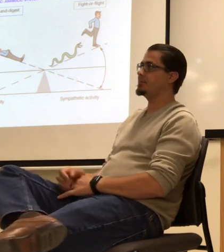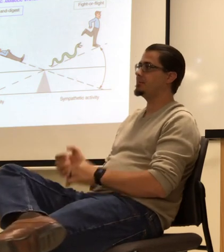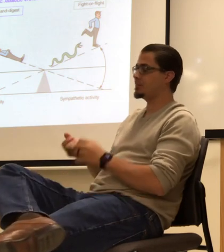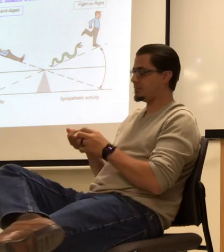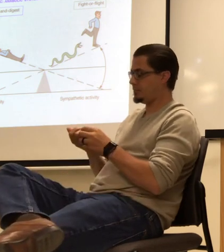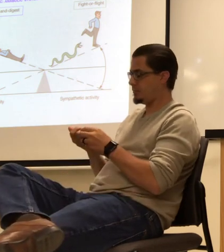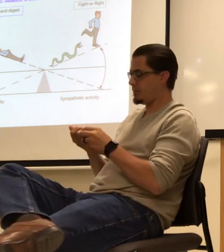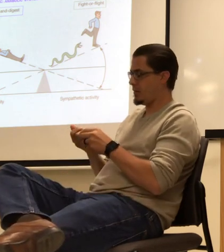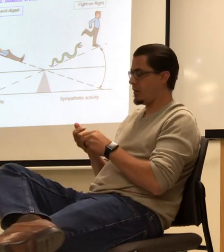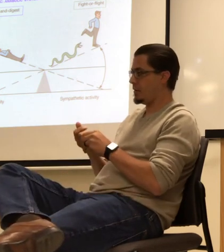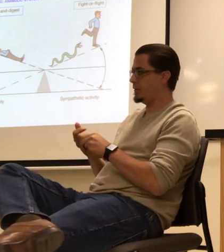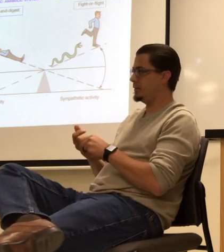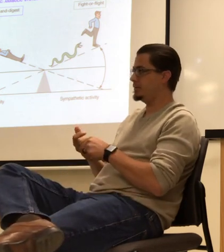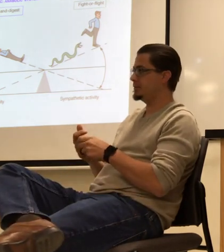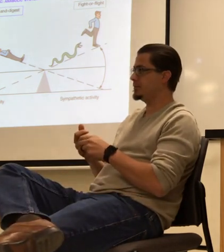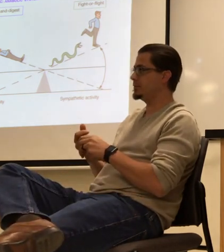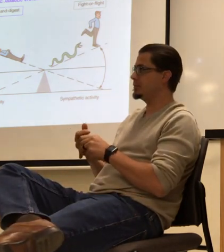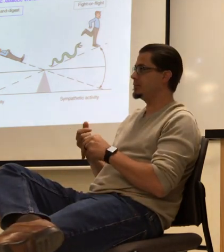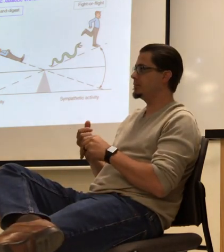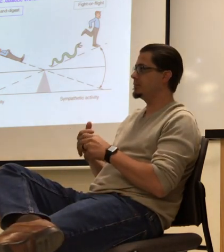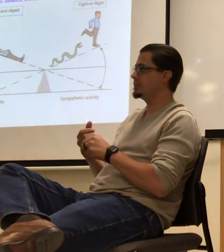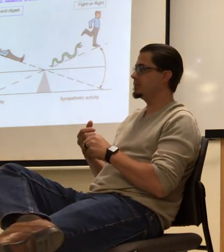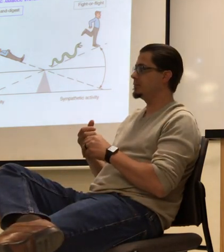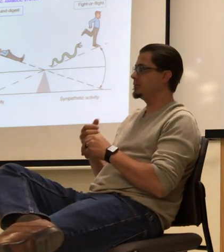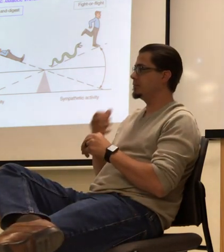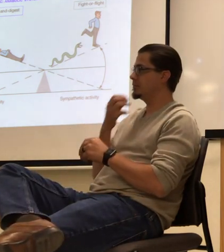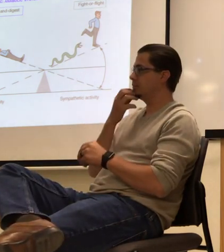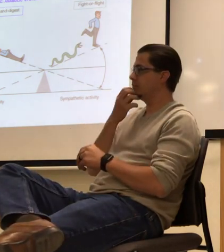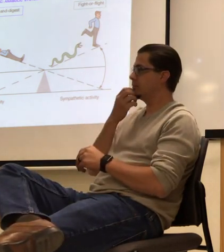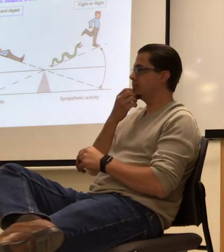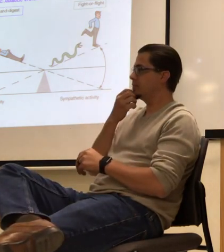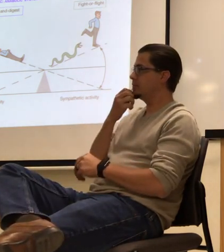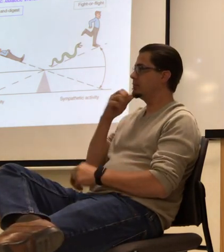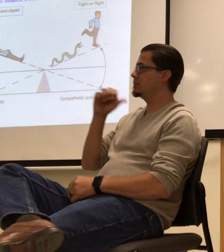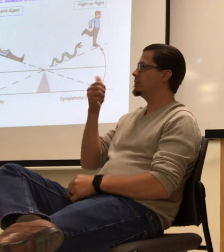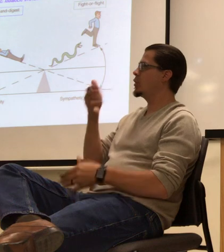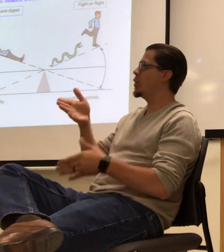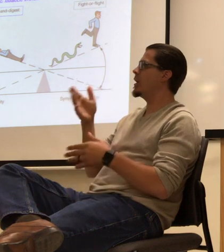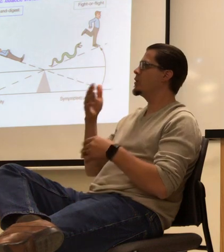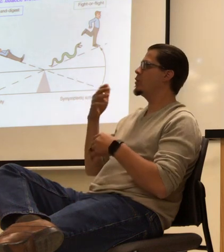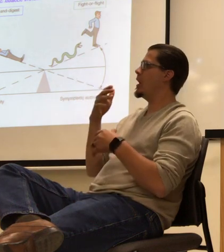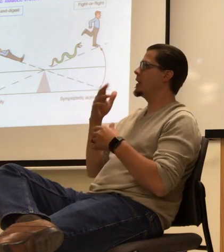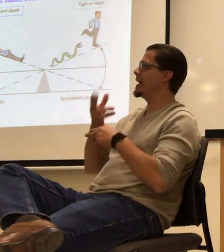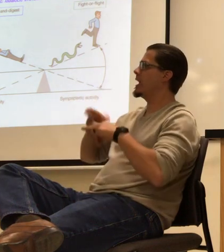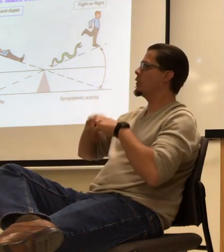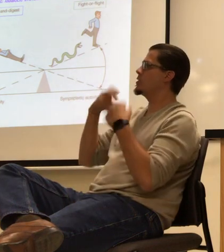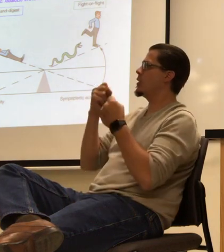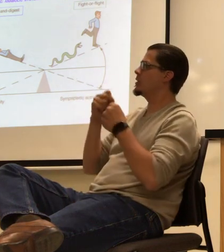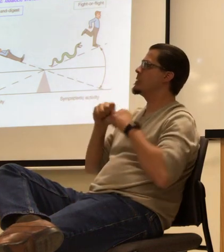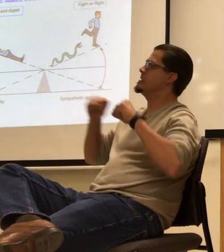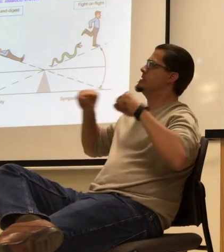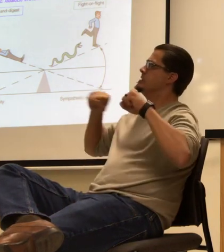The only other way you increase strength is by resistance training, to hypertrophy the muscle.